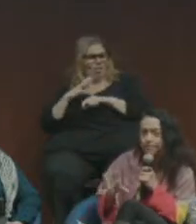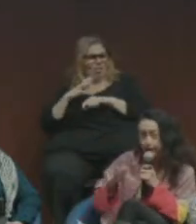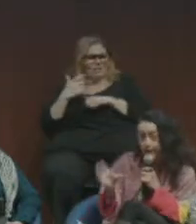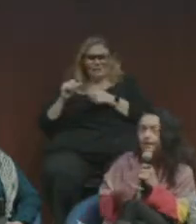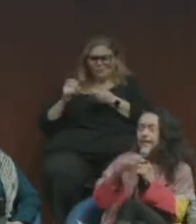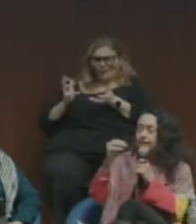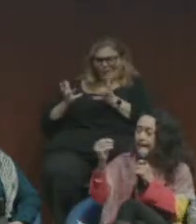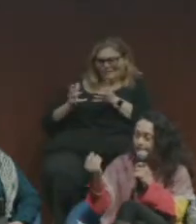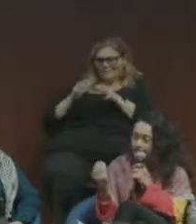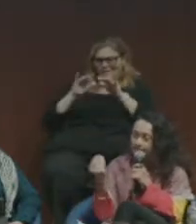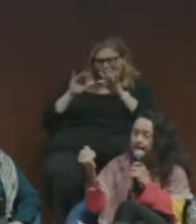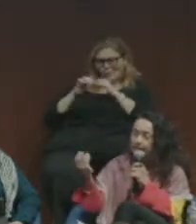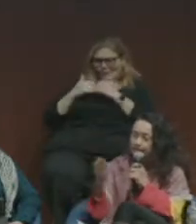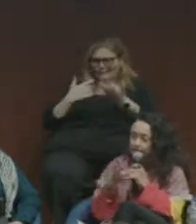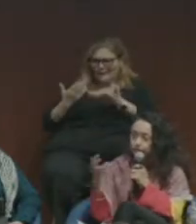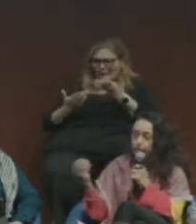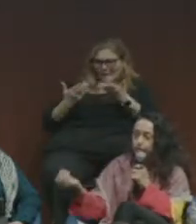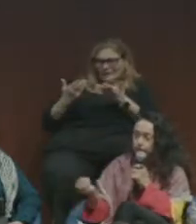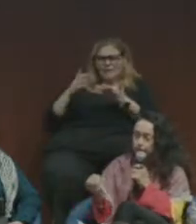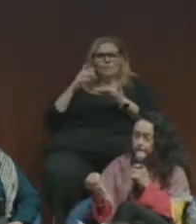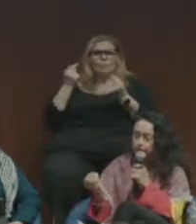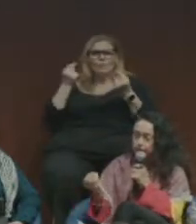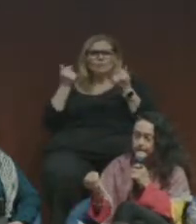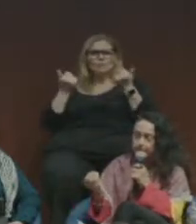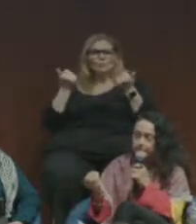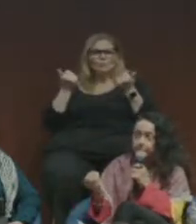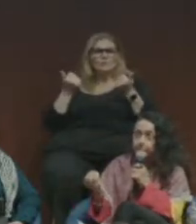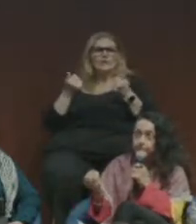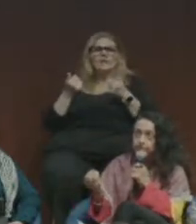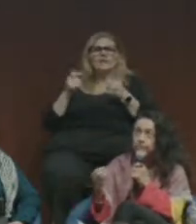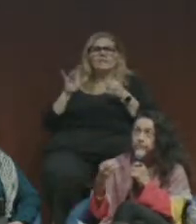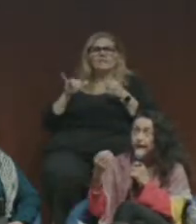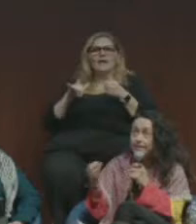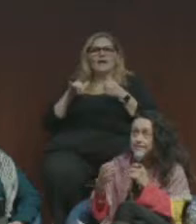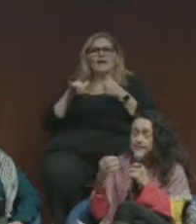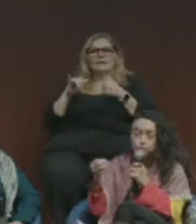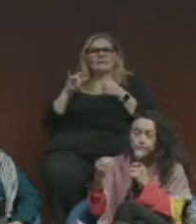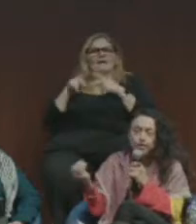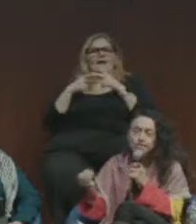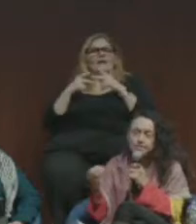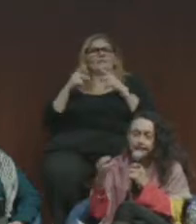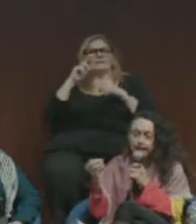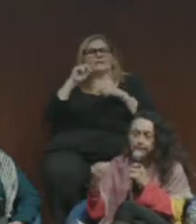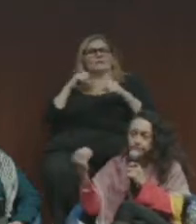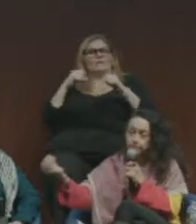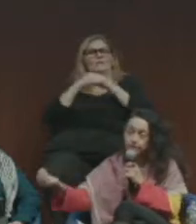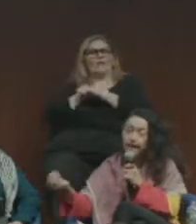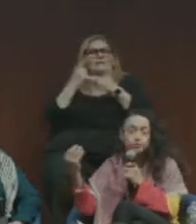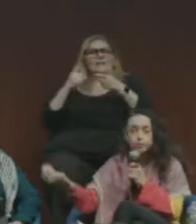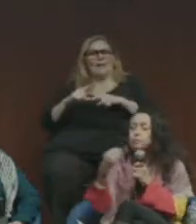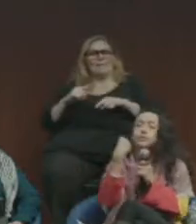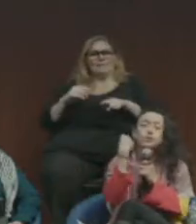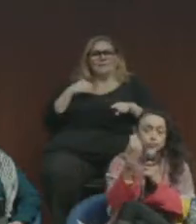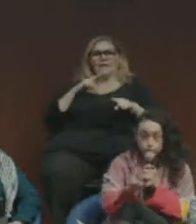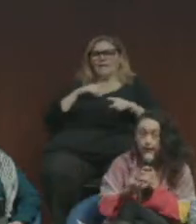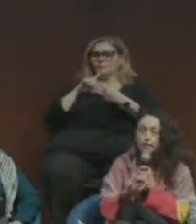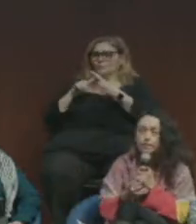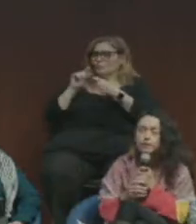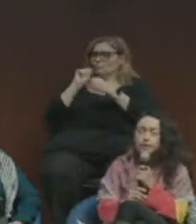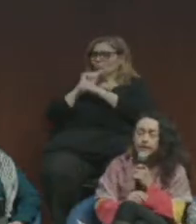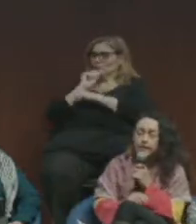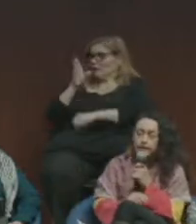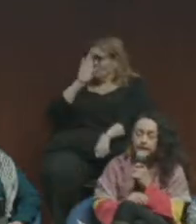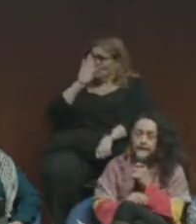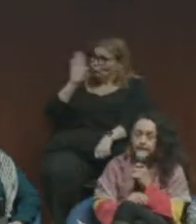it to me, right? That level of violence, sexual violence that happens from that to, straight